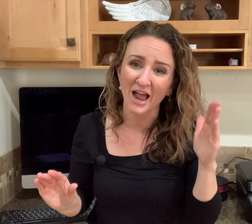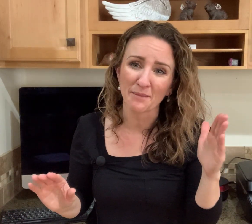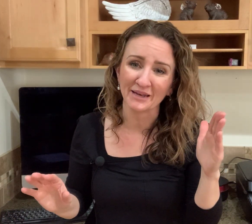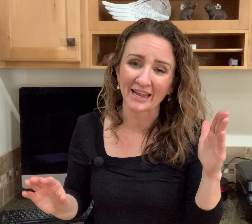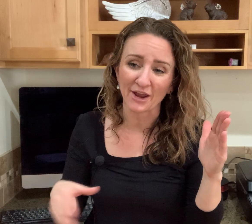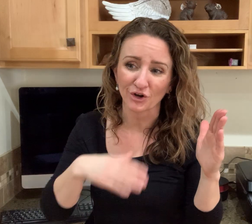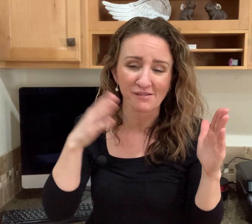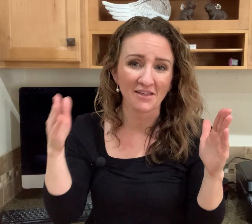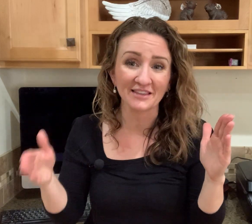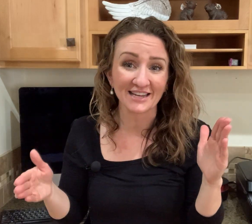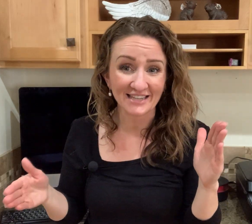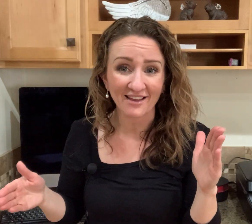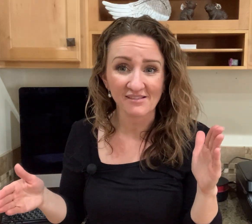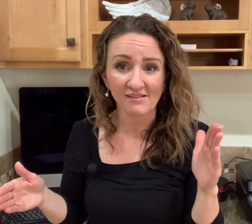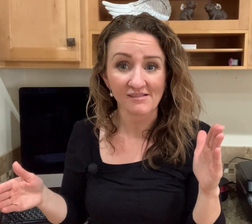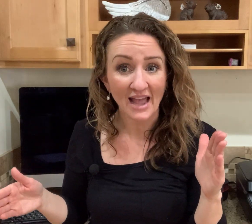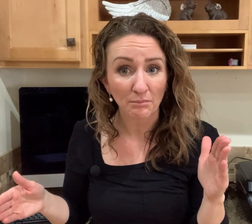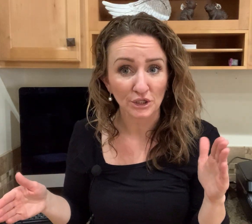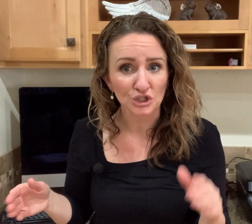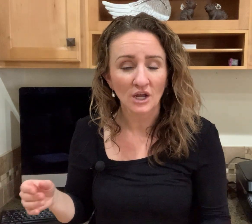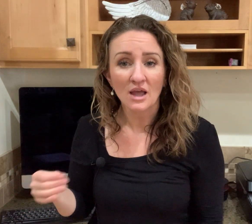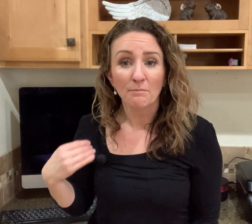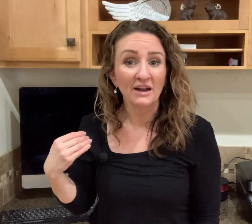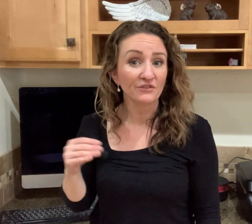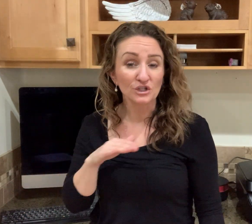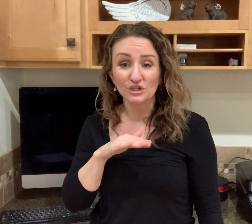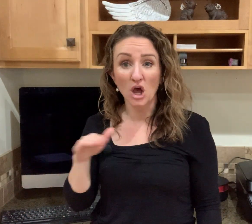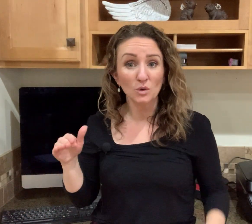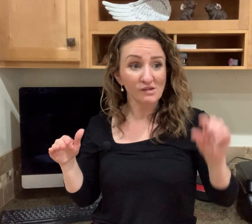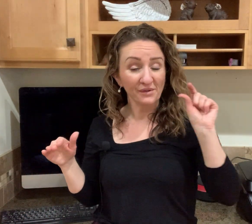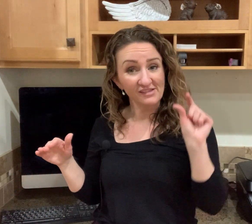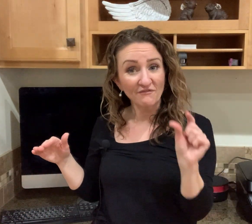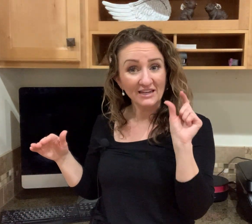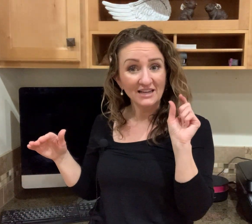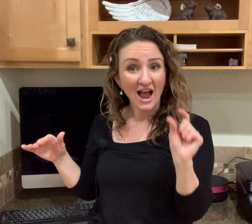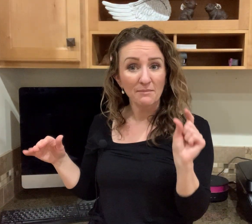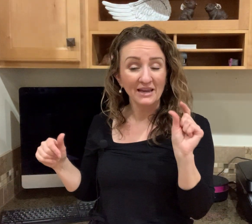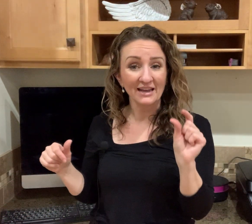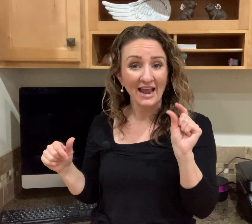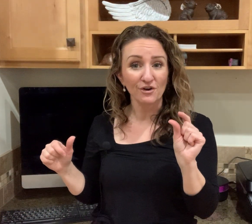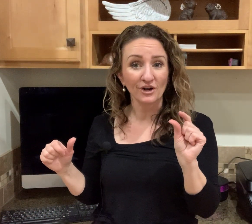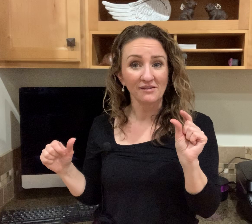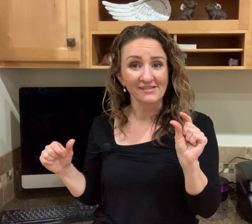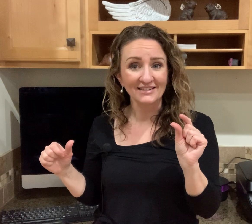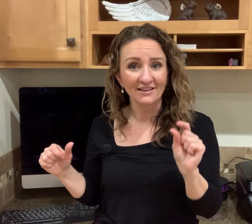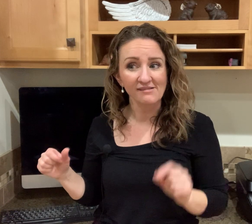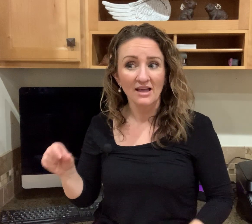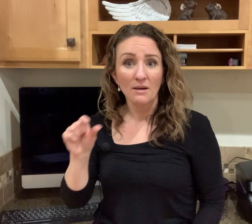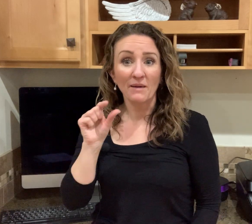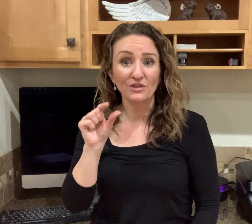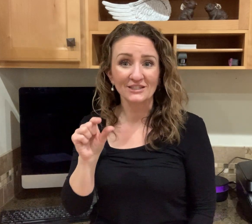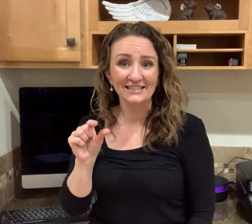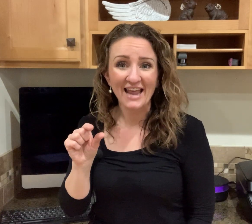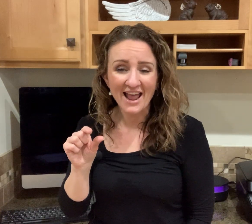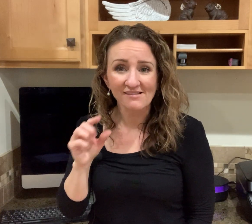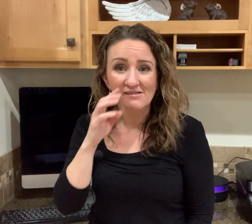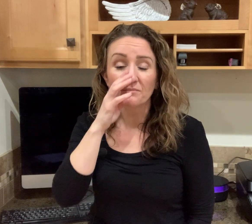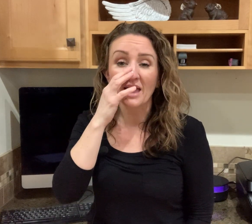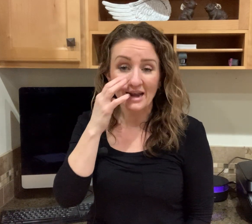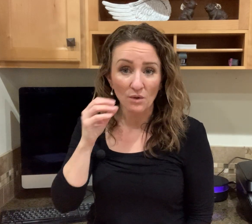time indicator because then the tense is established. But if there's no specific time indicator in a sentence, but there's a tense, then I would